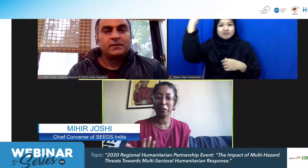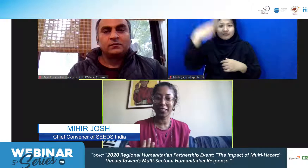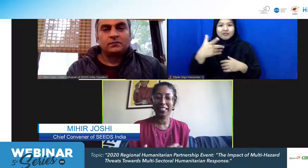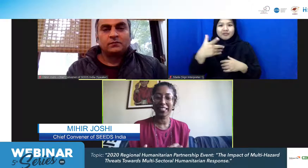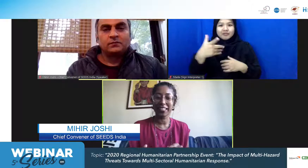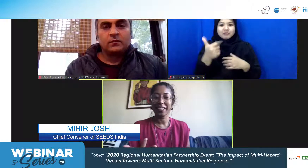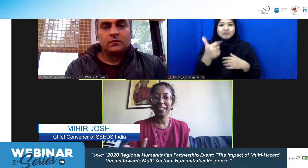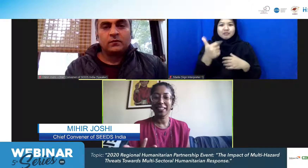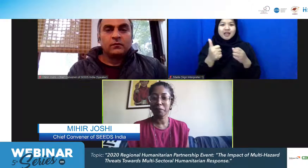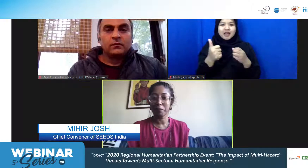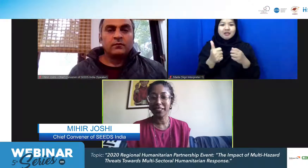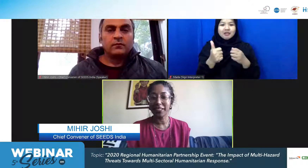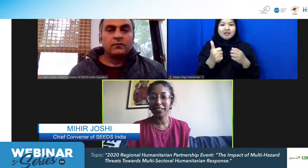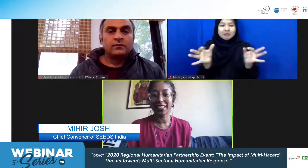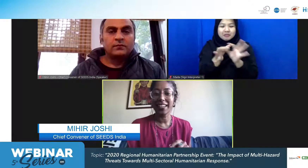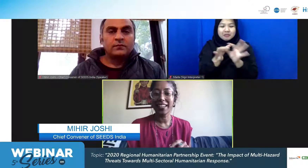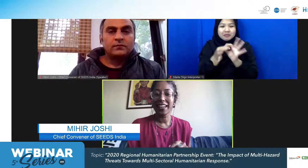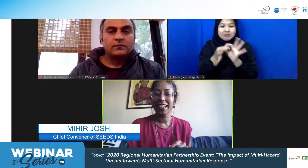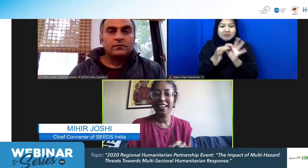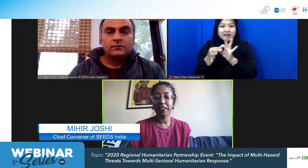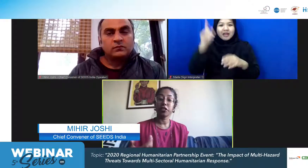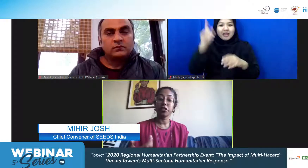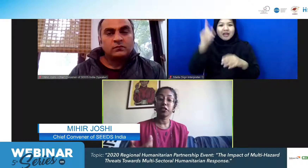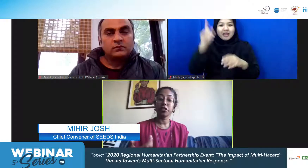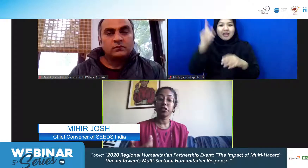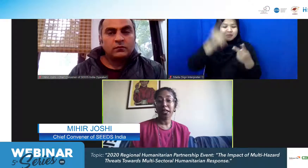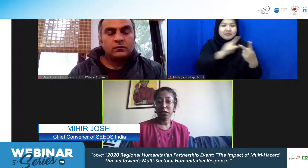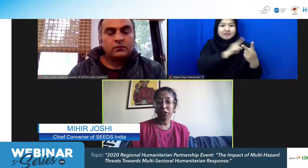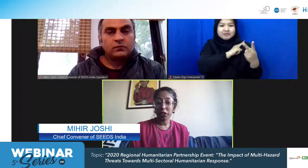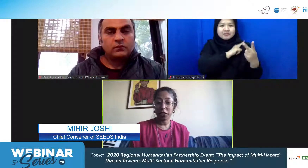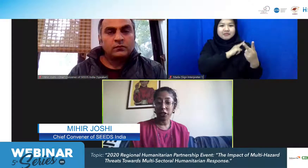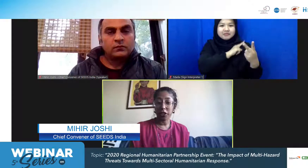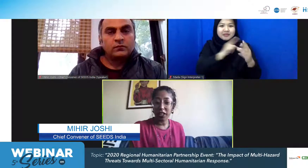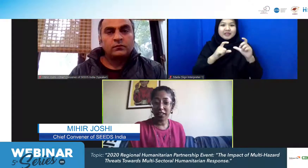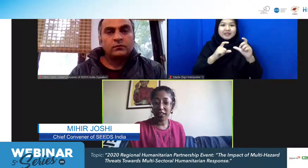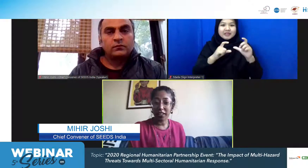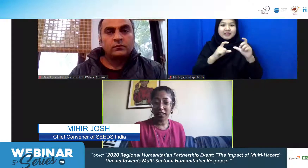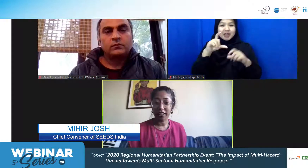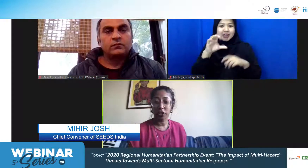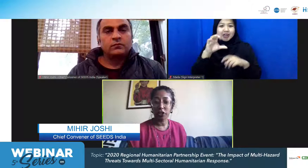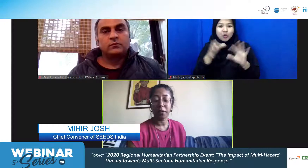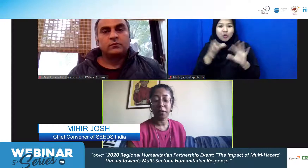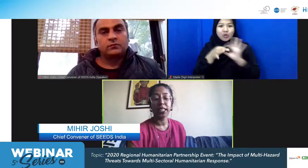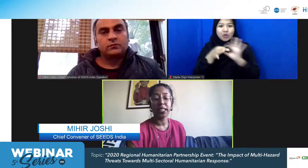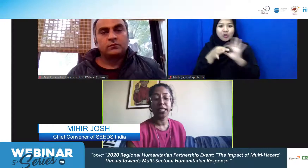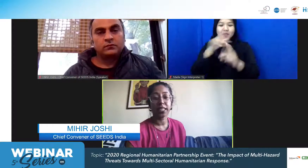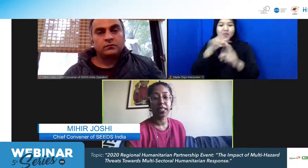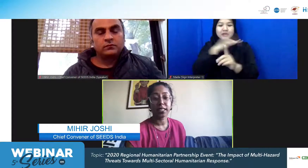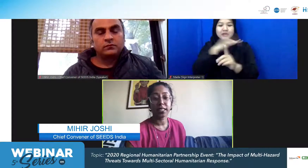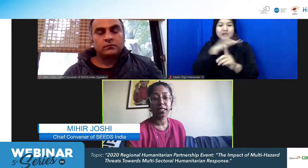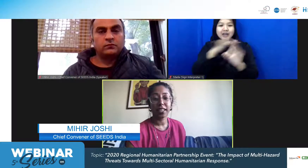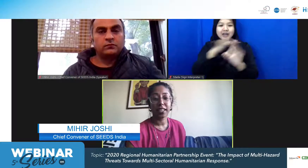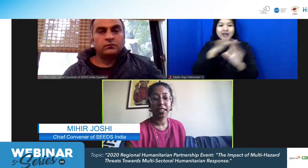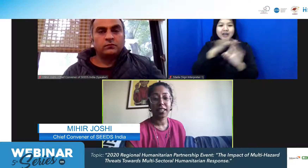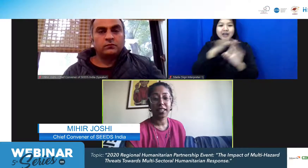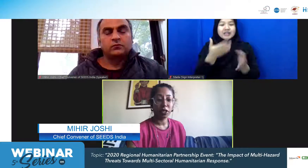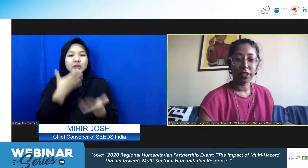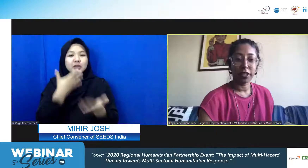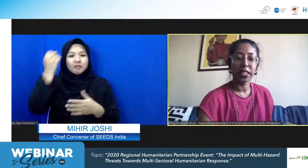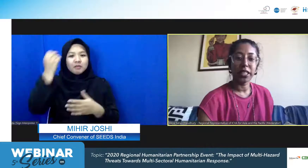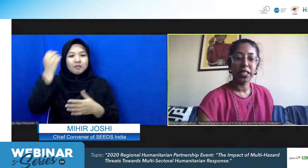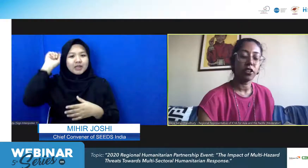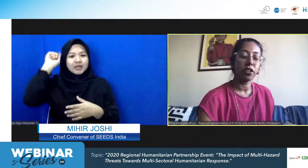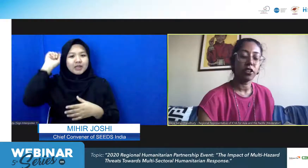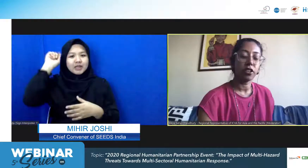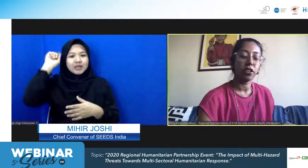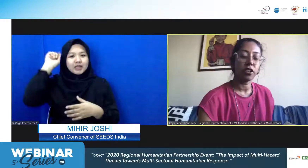puzzles, government, private sector, other NGOs, and going back as well to the community. I think thank you for reminding us that the perception of risk we see